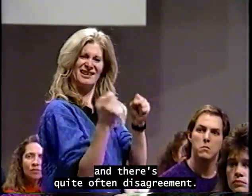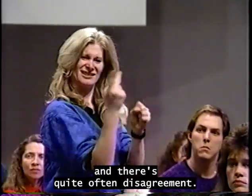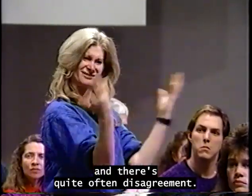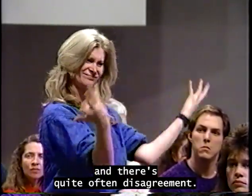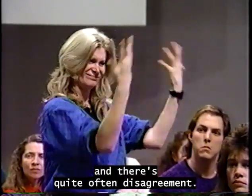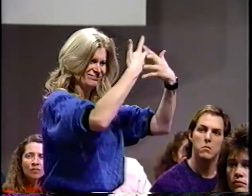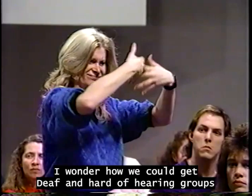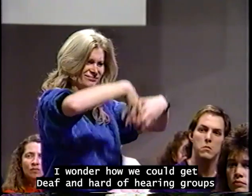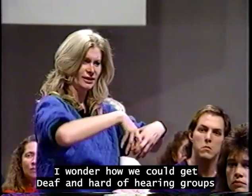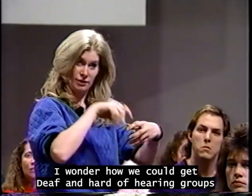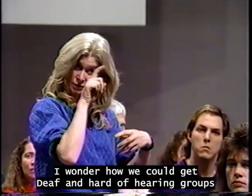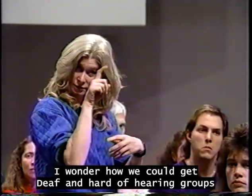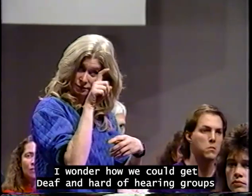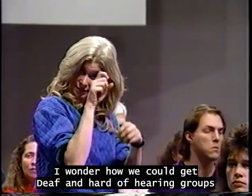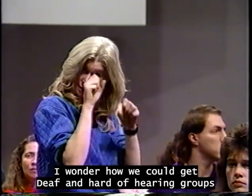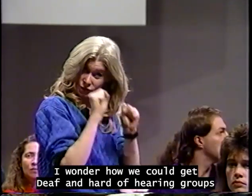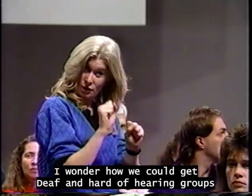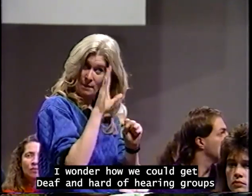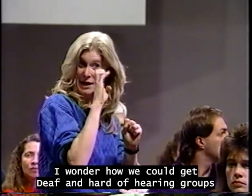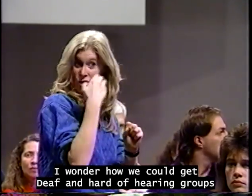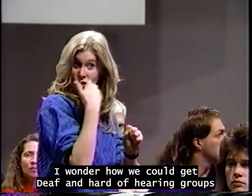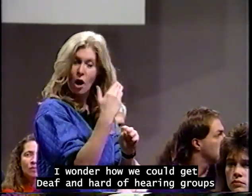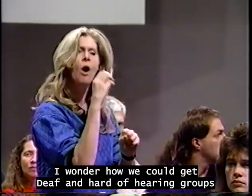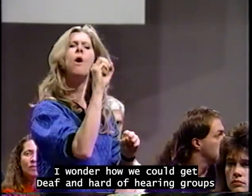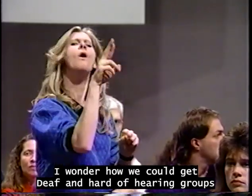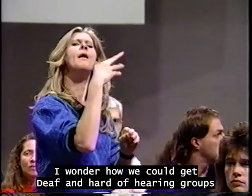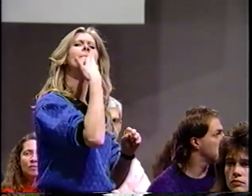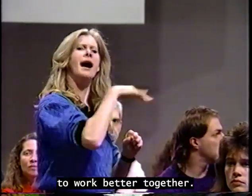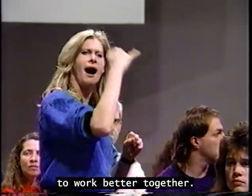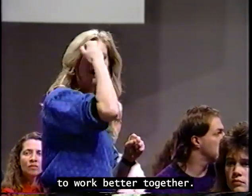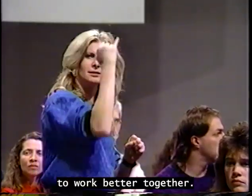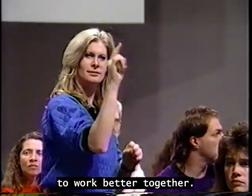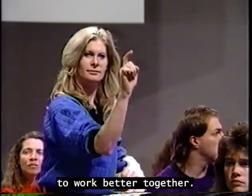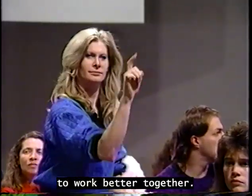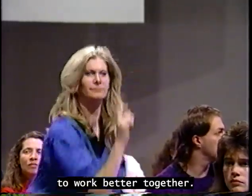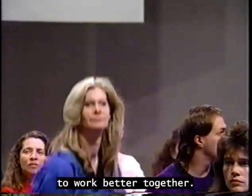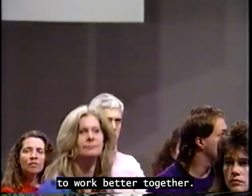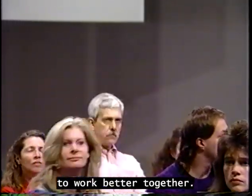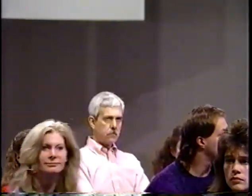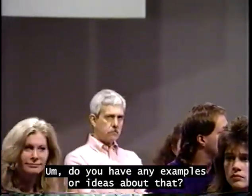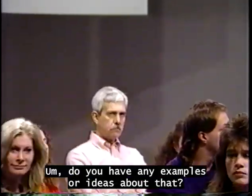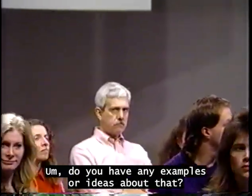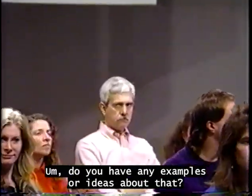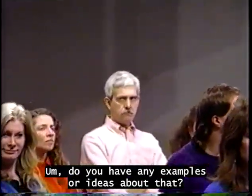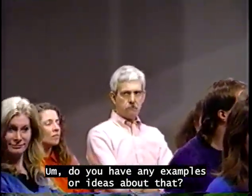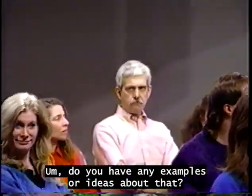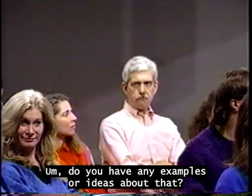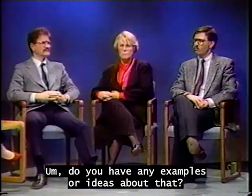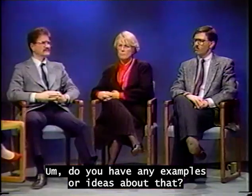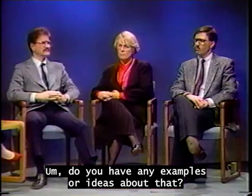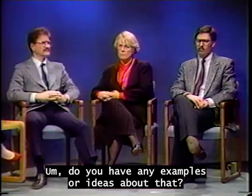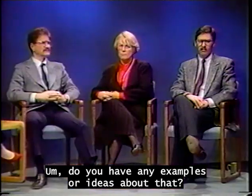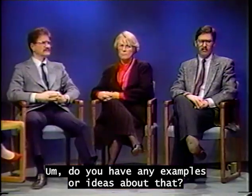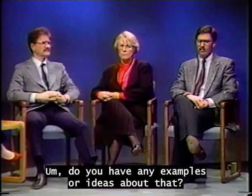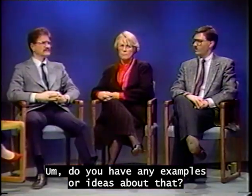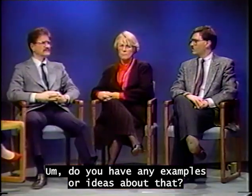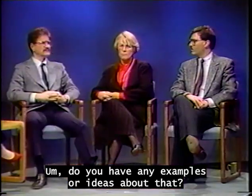often disagreement. I wonder how we could get deaf and hard of hearing groups to work better together. Do you have any examples or ideas about that?